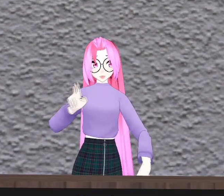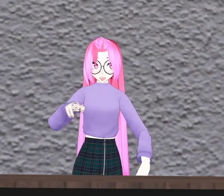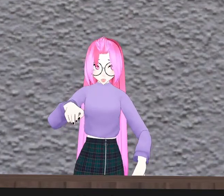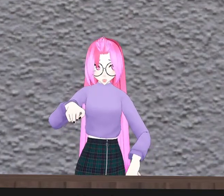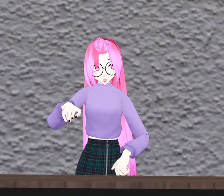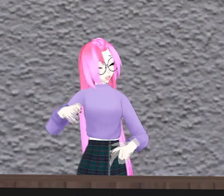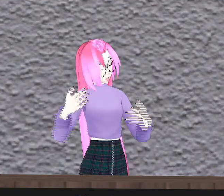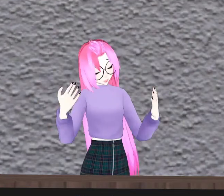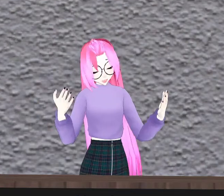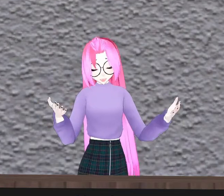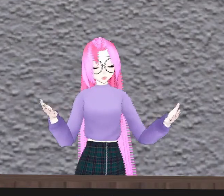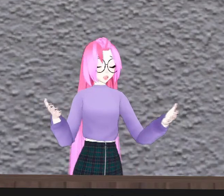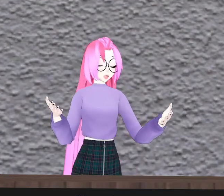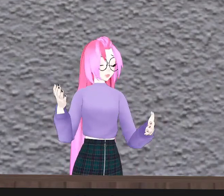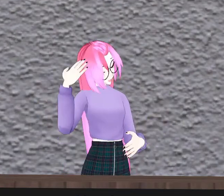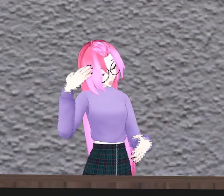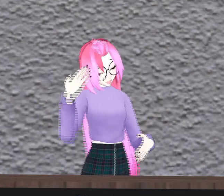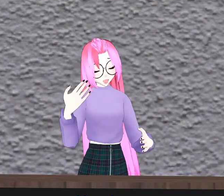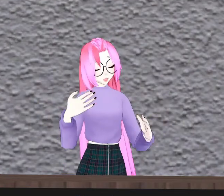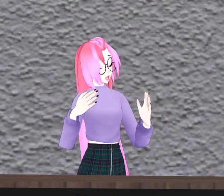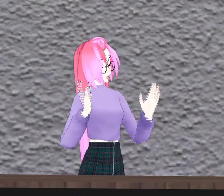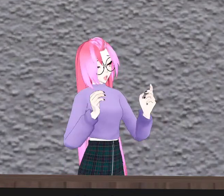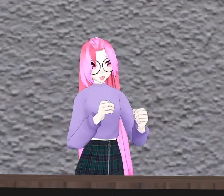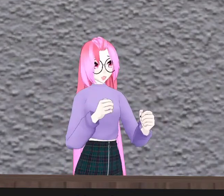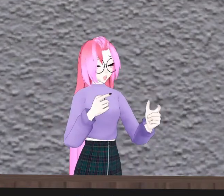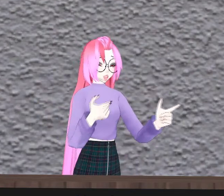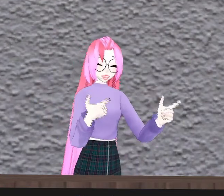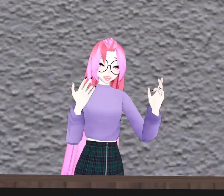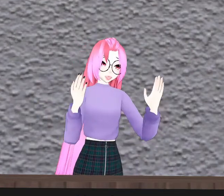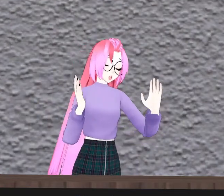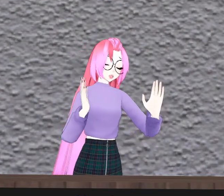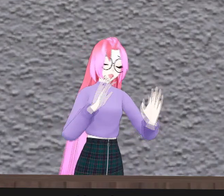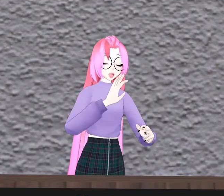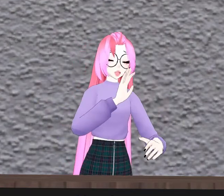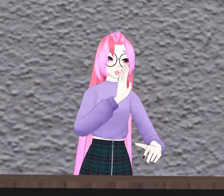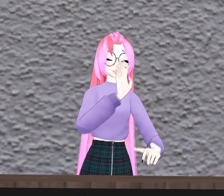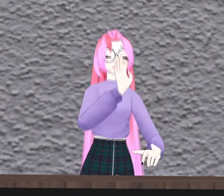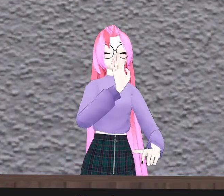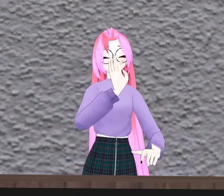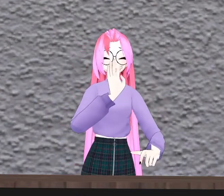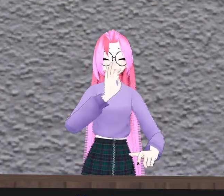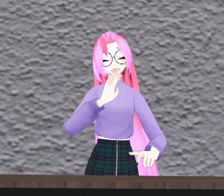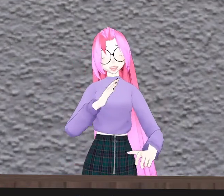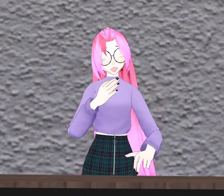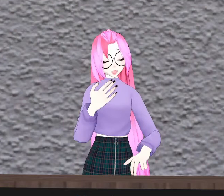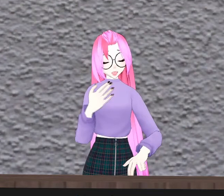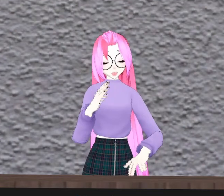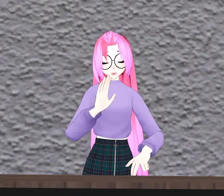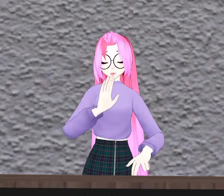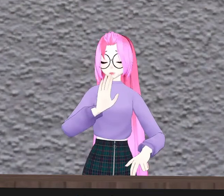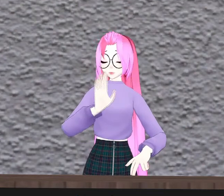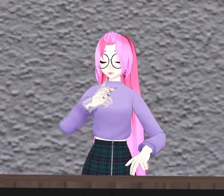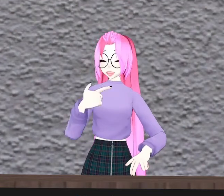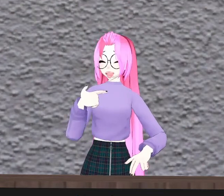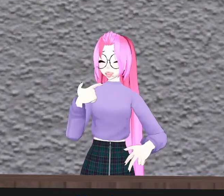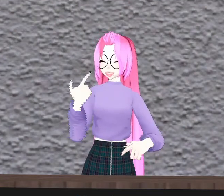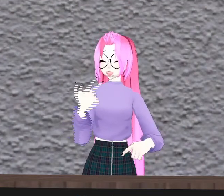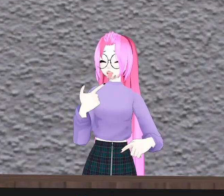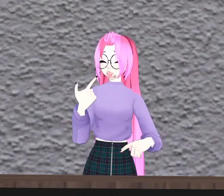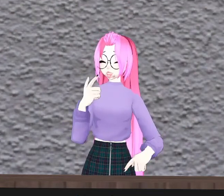22. It's weird. I know. I'm right here with you. It's weird. Then I've